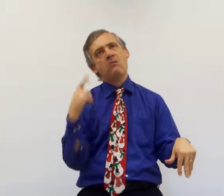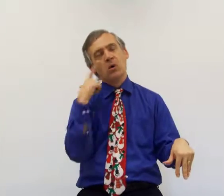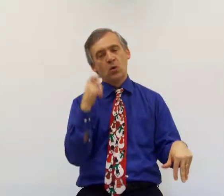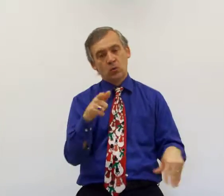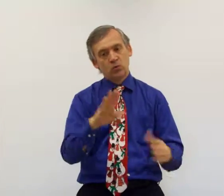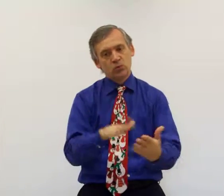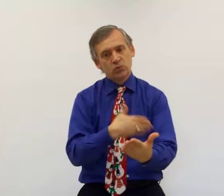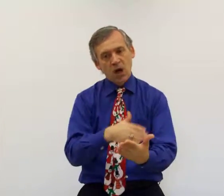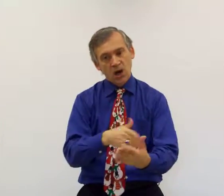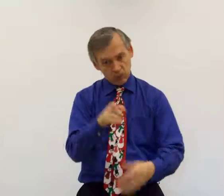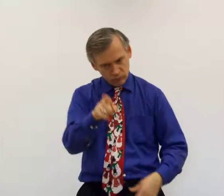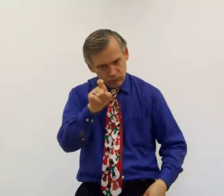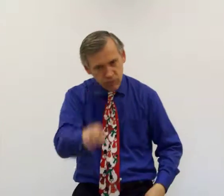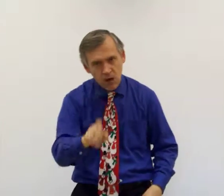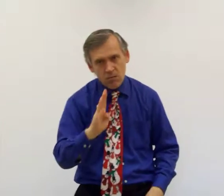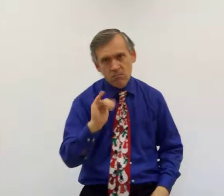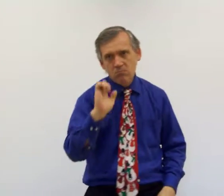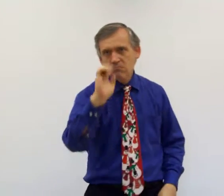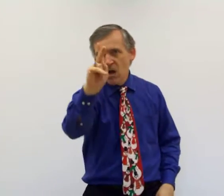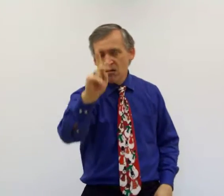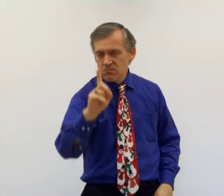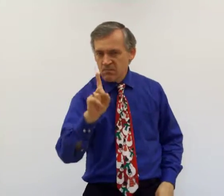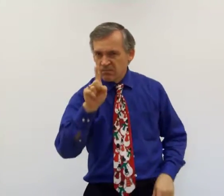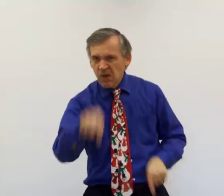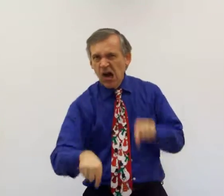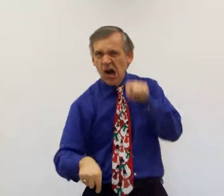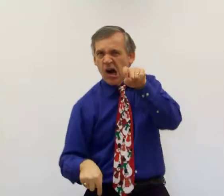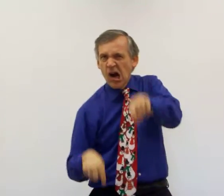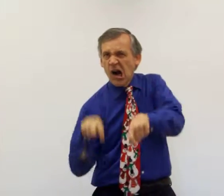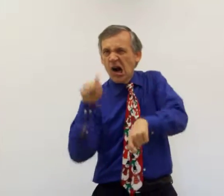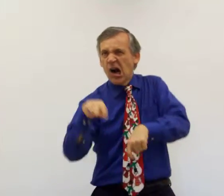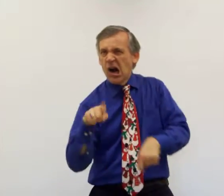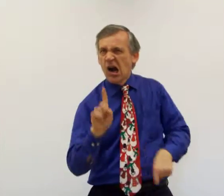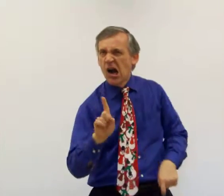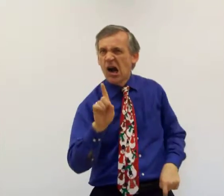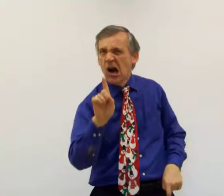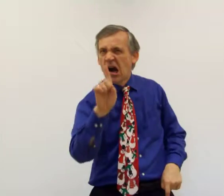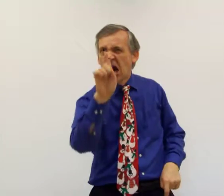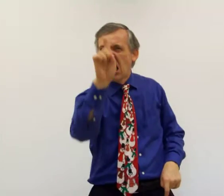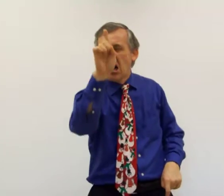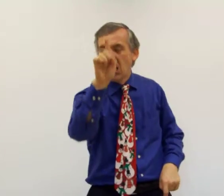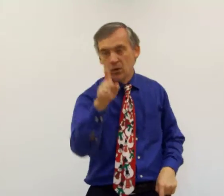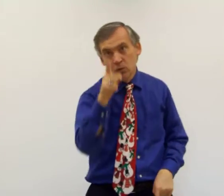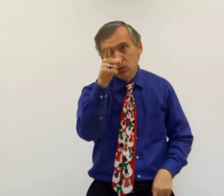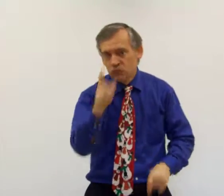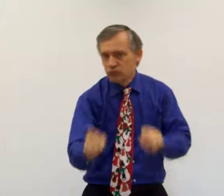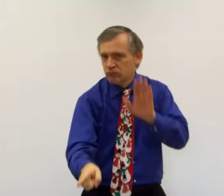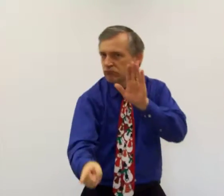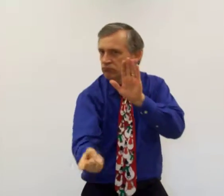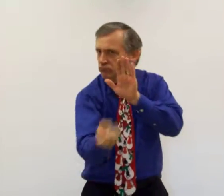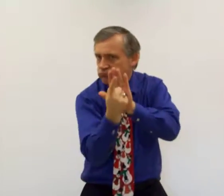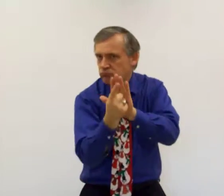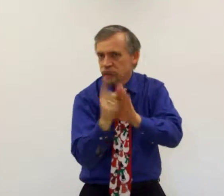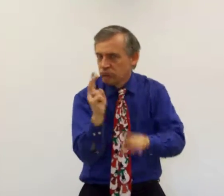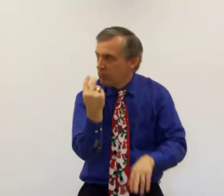Climb up the steep road to daylight and never once turn back.